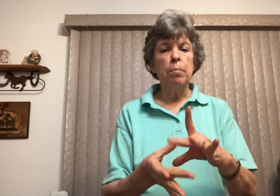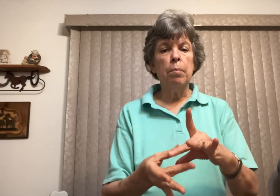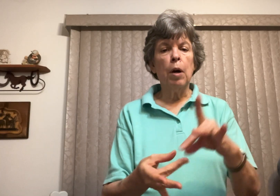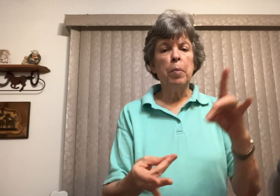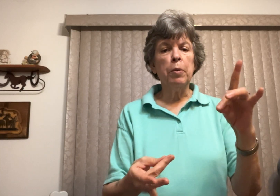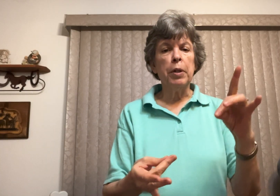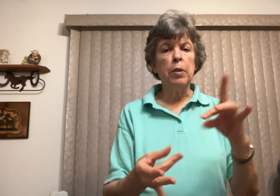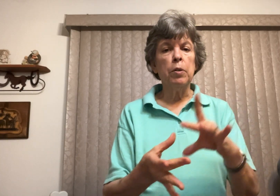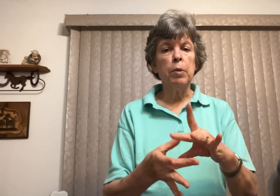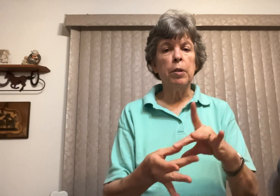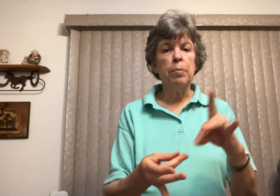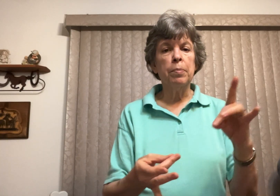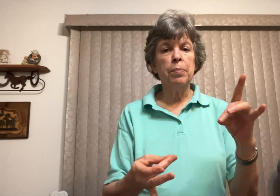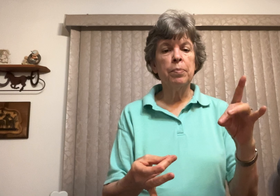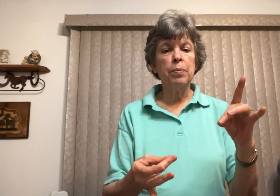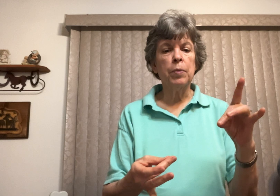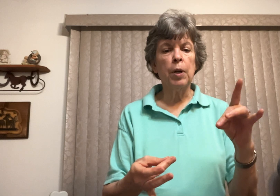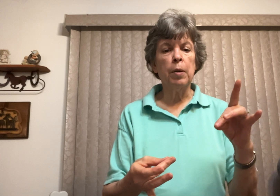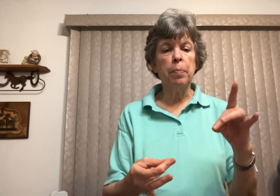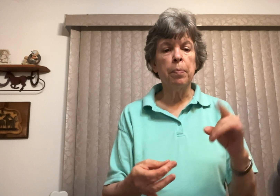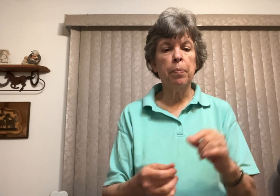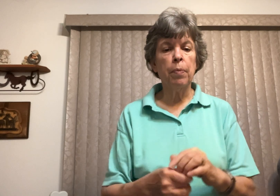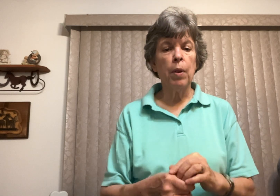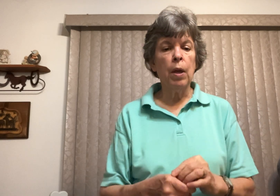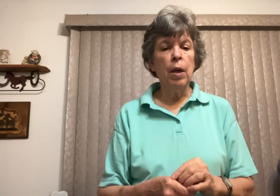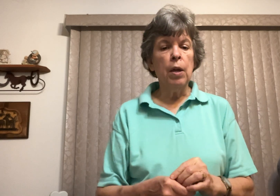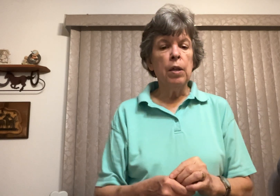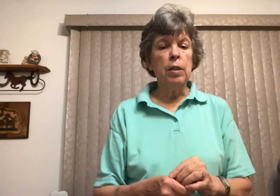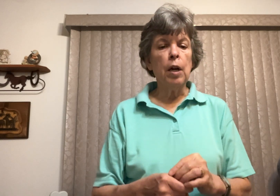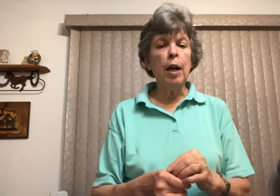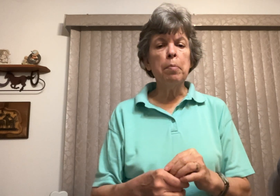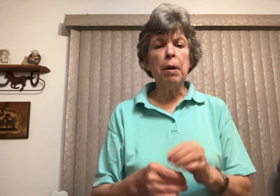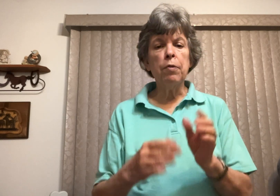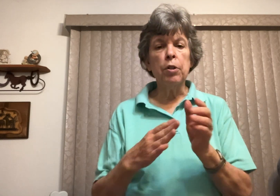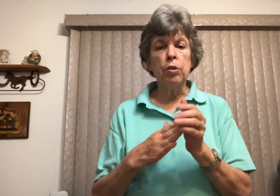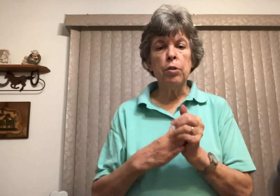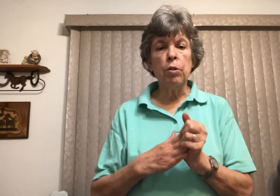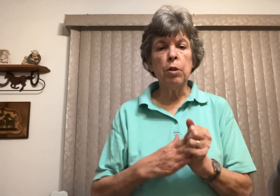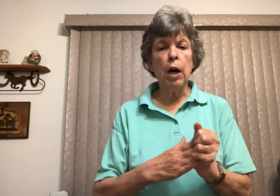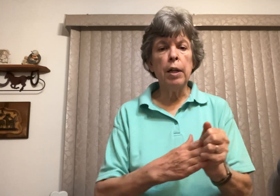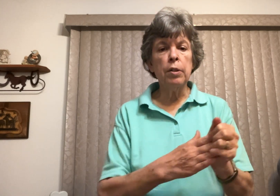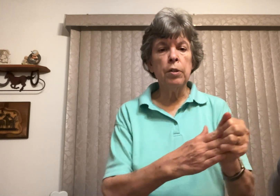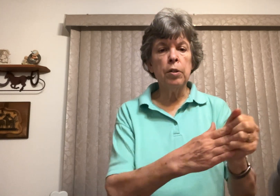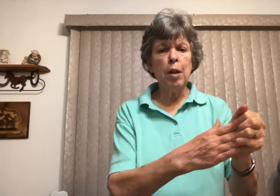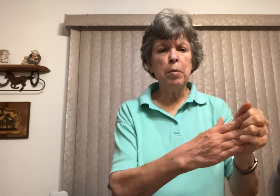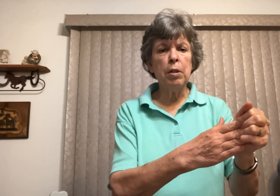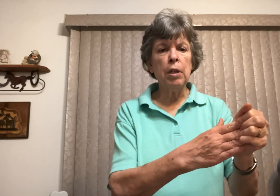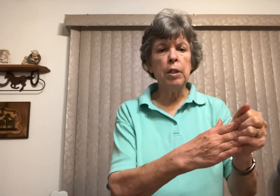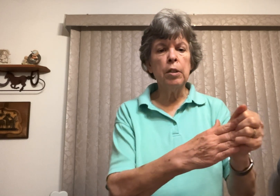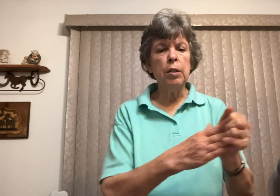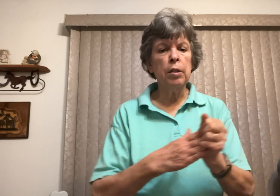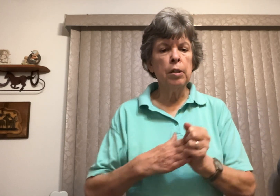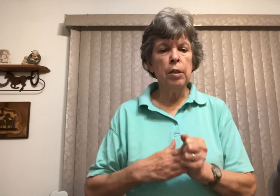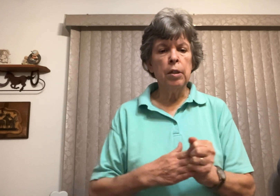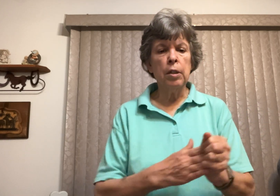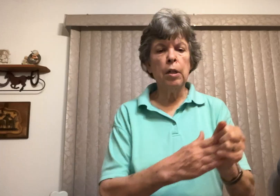I'll be doing it this way. Okay. Guide my vision. So guide is the same as lead.